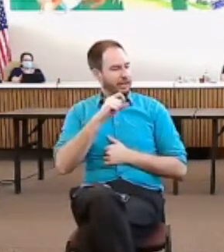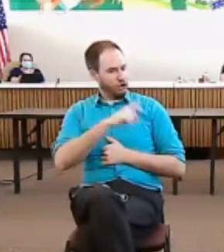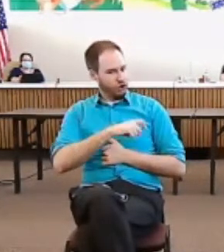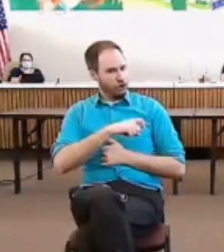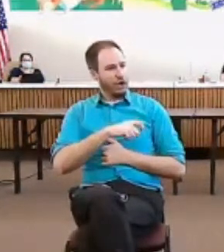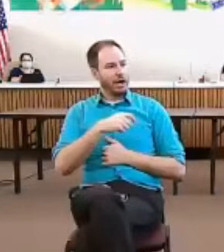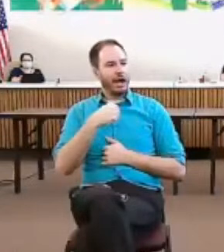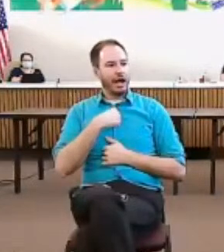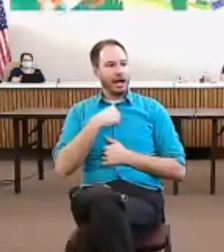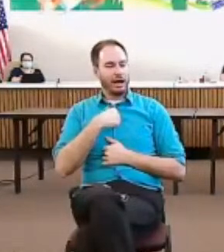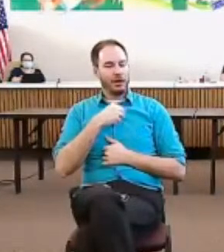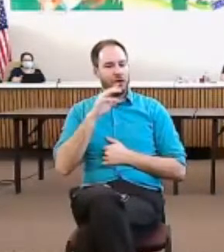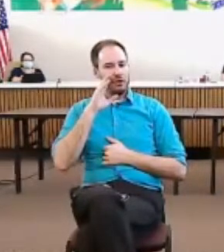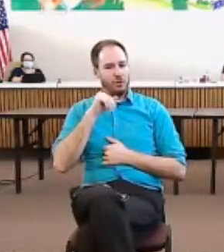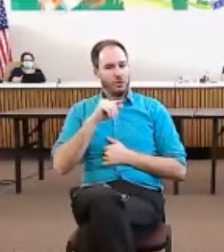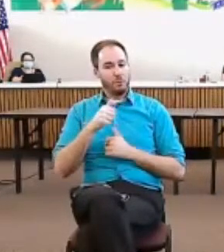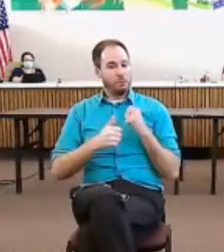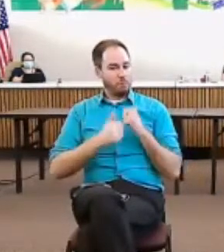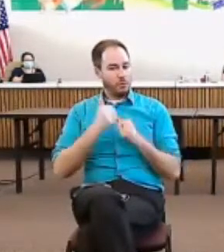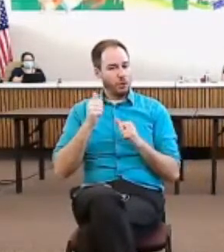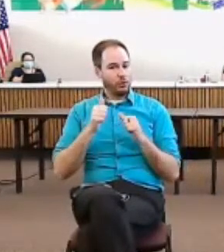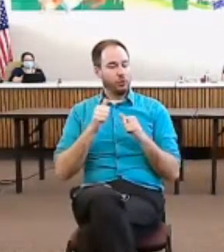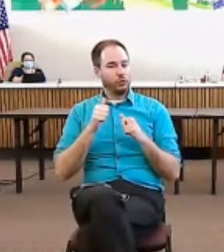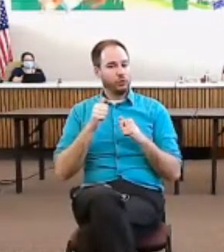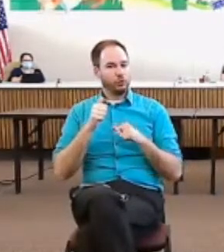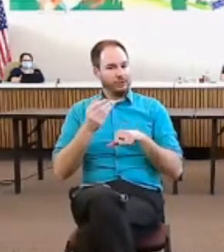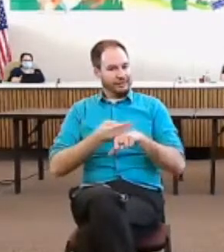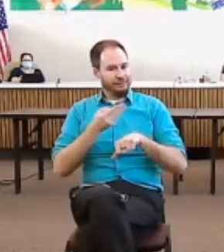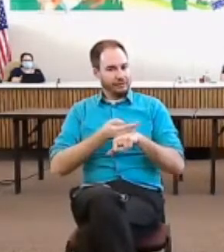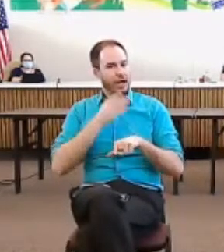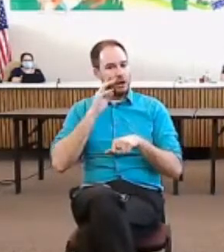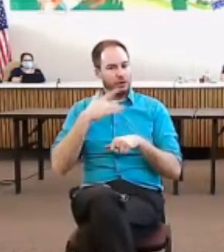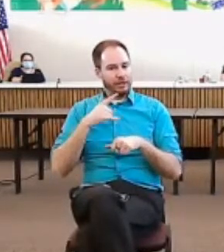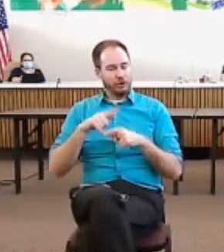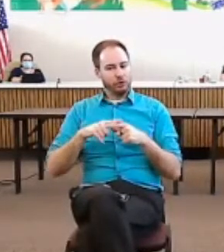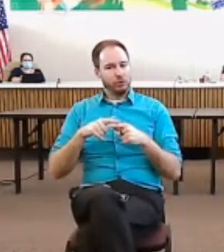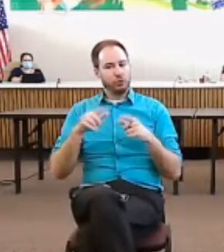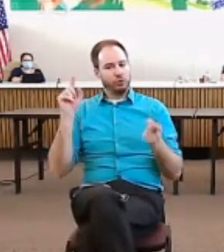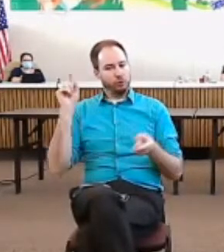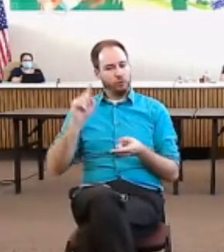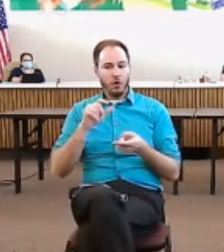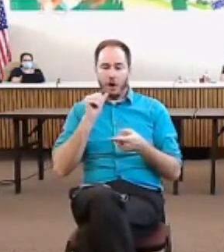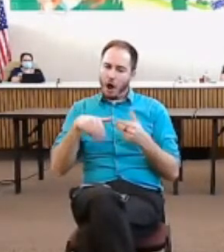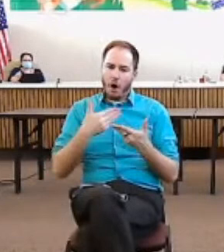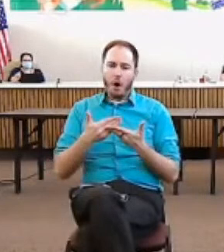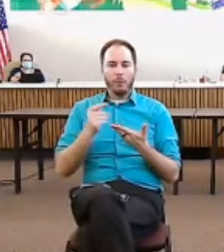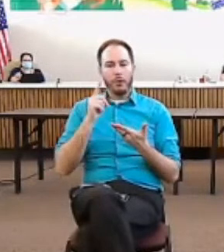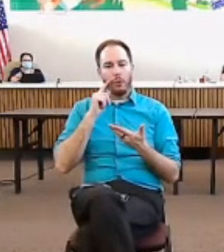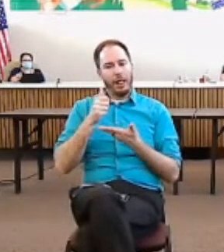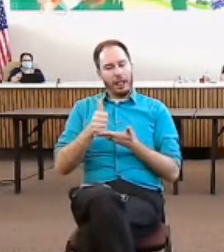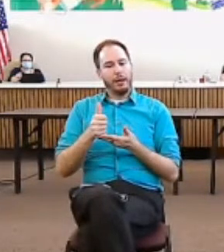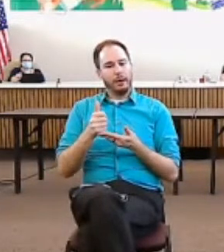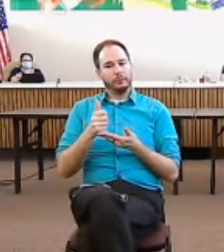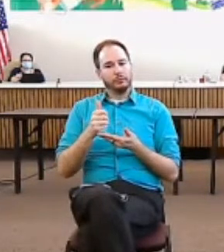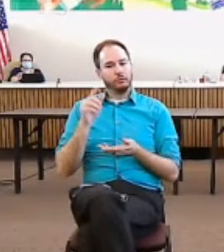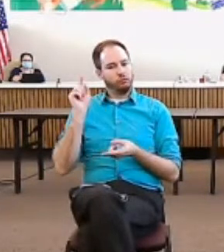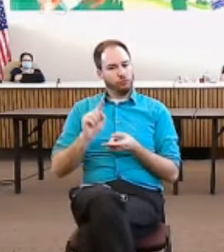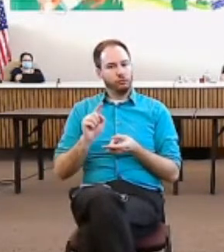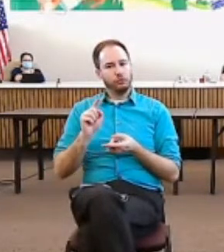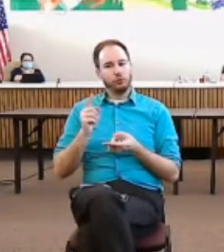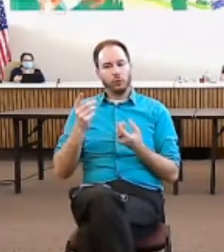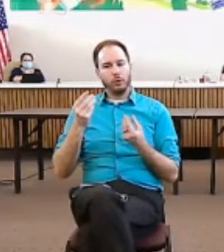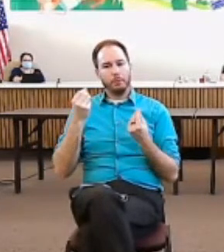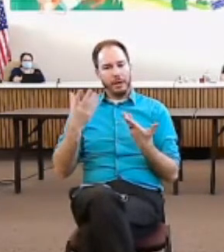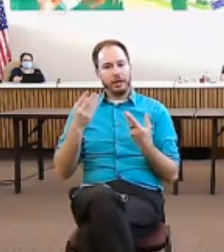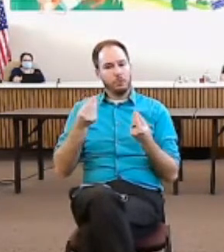will, and I find that most developments do alleviate adjacent, not maybe all of them, but certainly where the properties meet. A